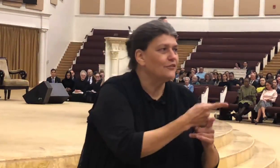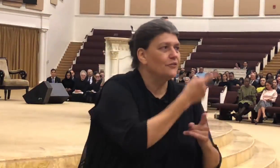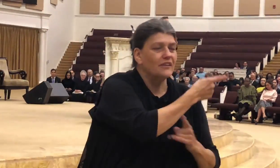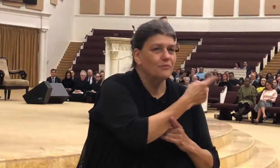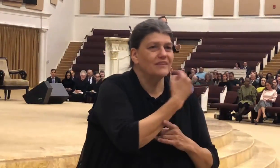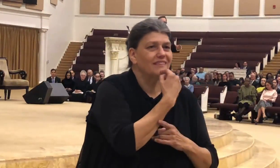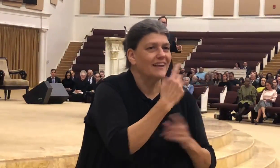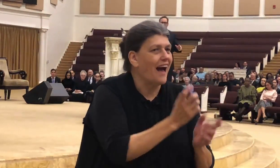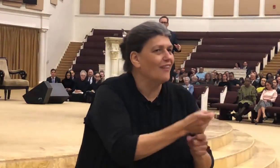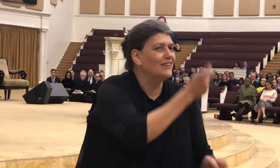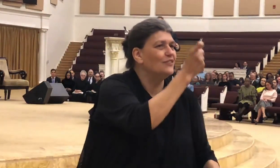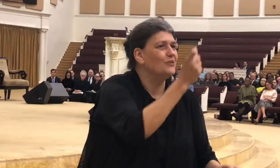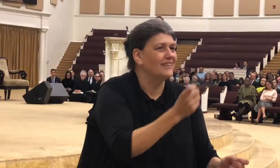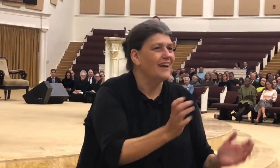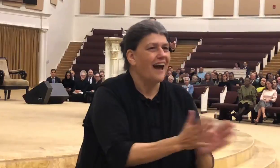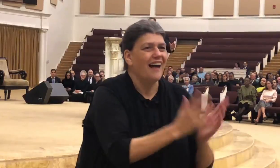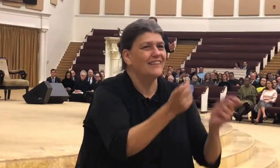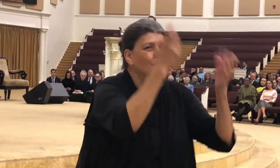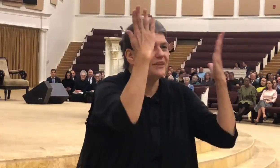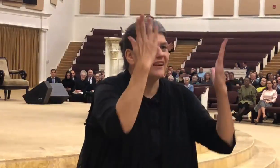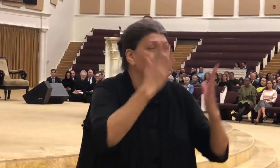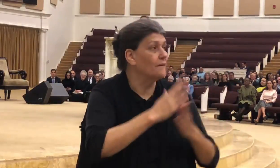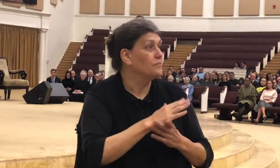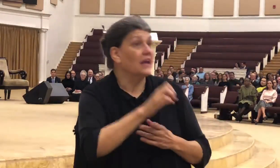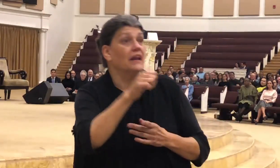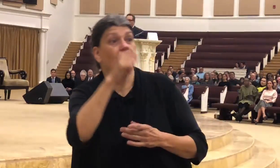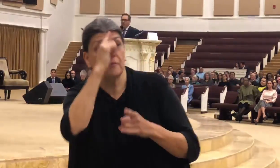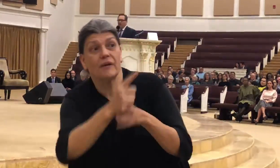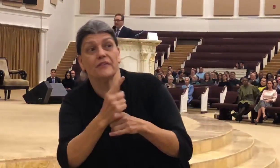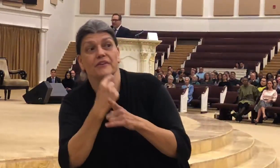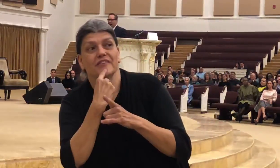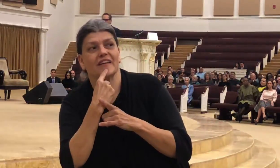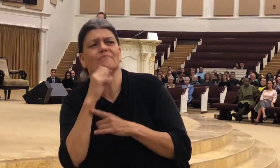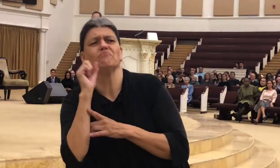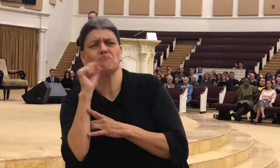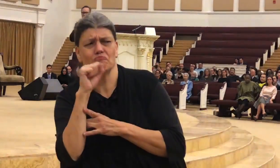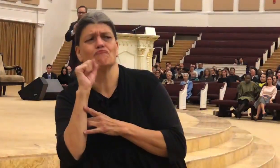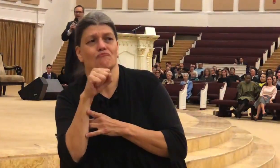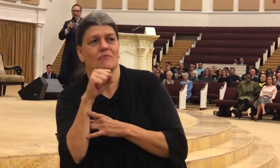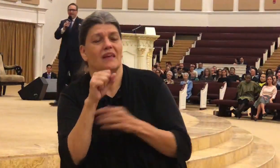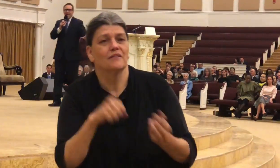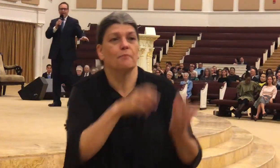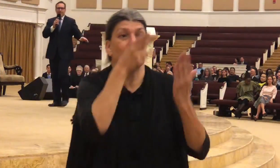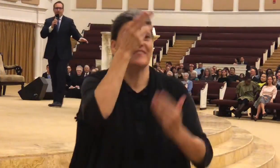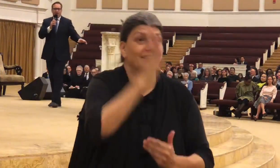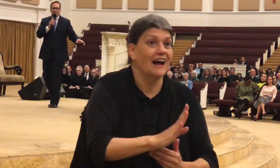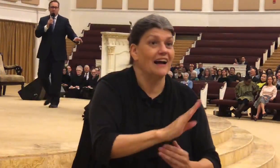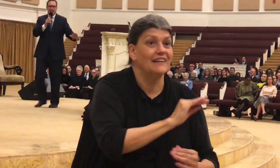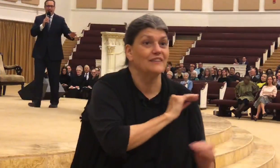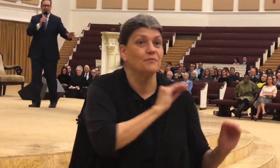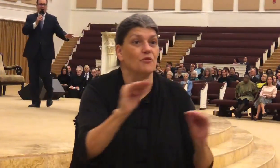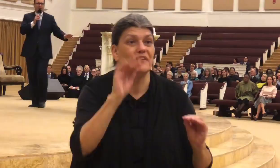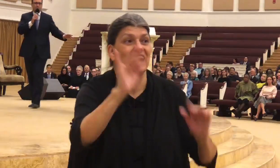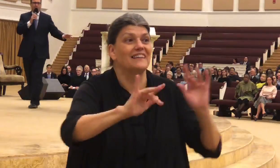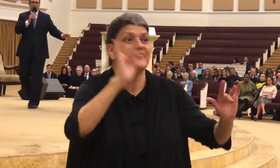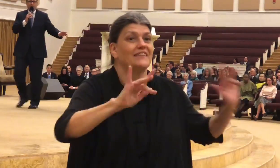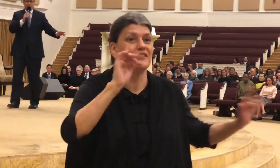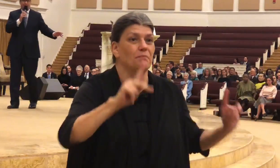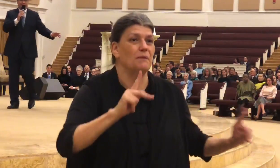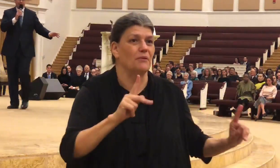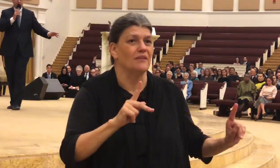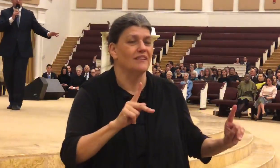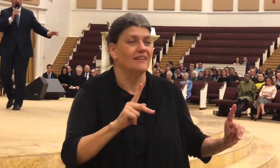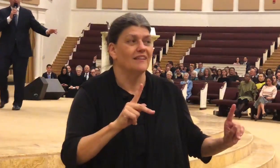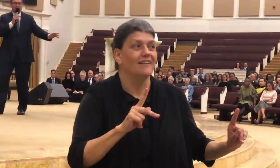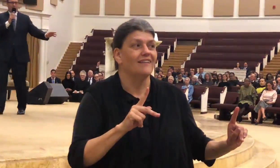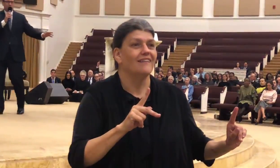hallelujah. I looked over and brother so-and-so, he's starting to shake his head a little bit. Oh, the presence of God is starting to move, man. They came in here confused. They got to find the way to church,